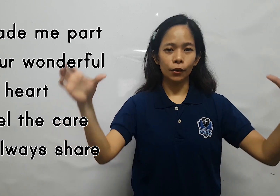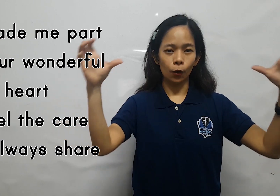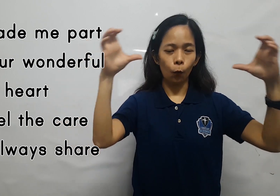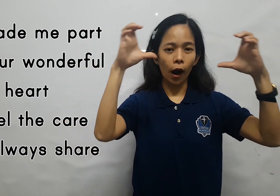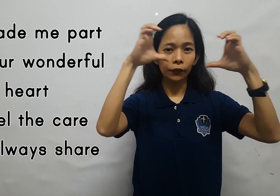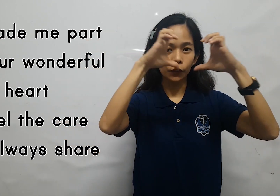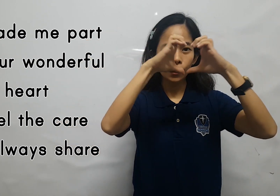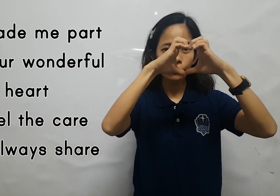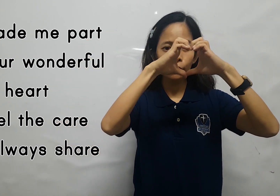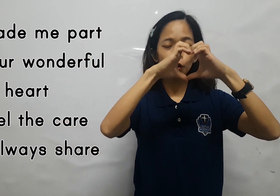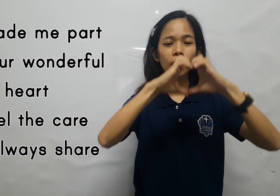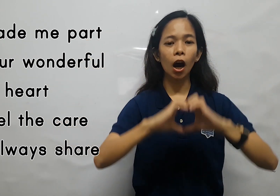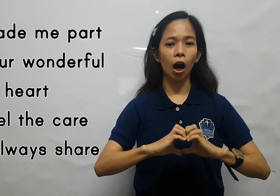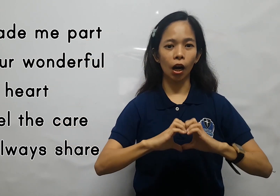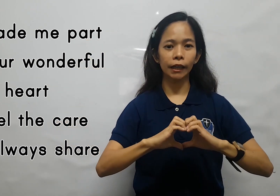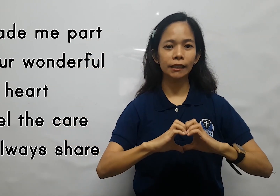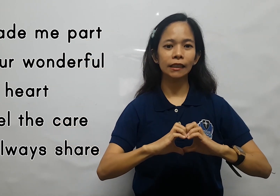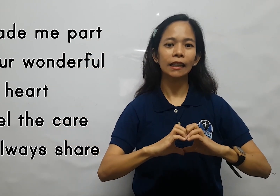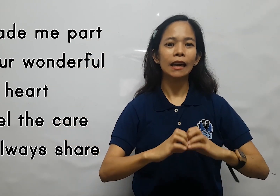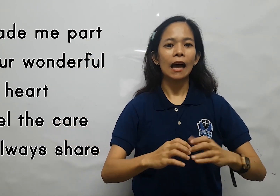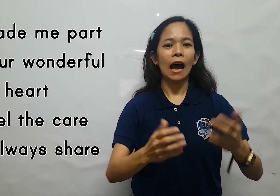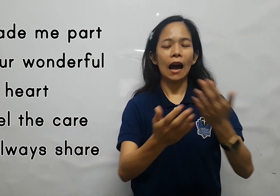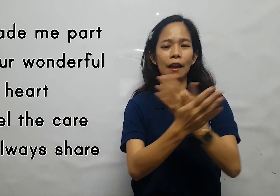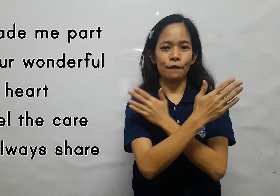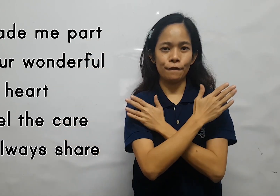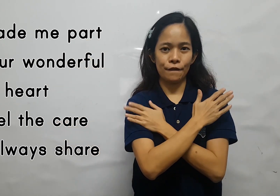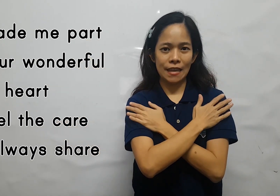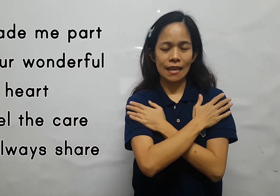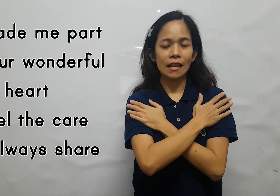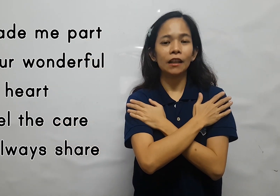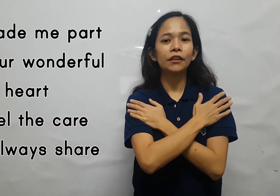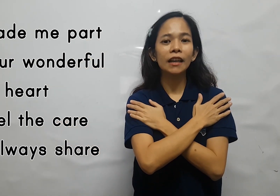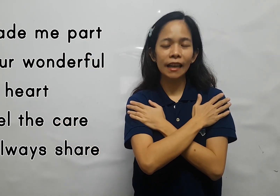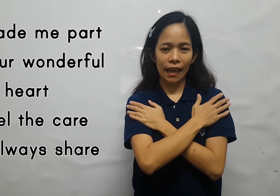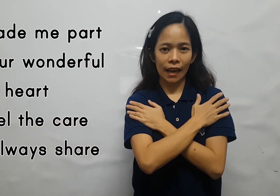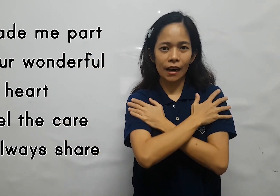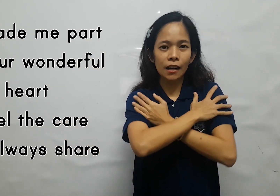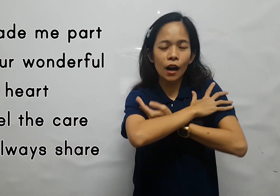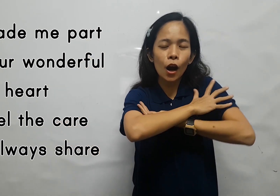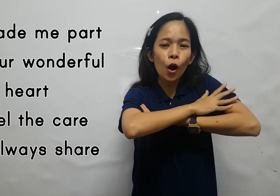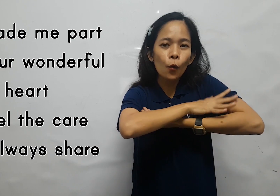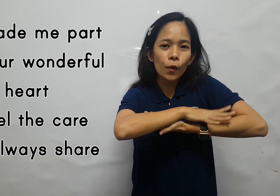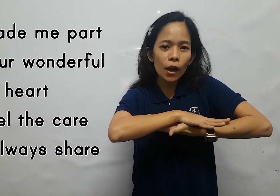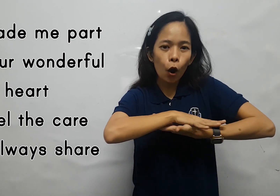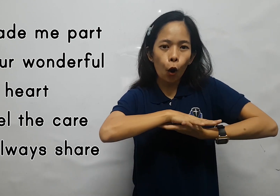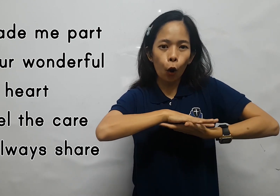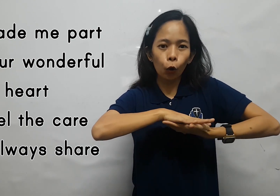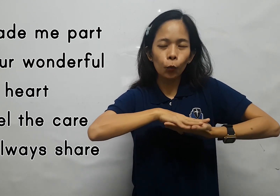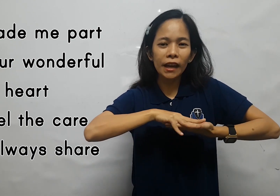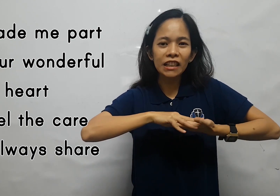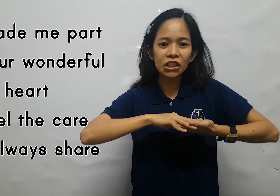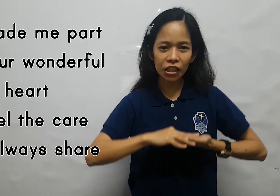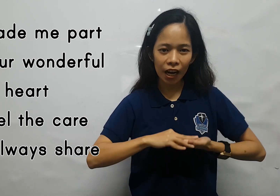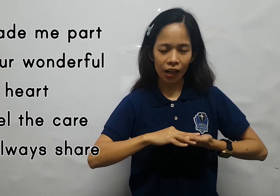your wonderful heart. I feel the care we always share.